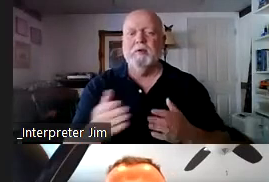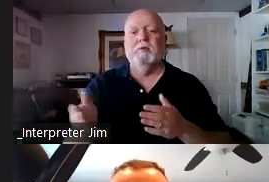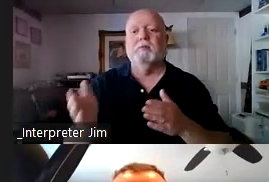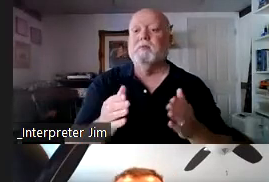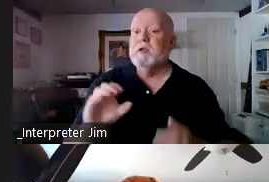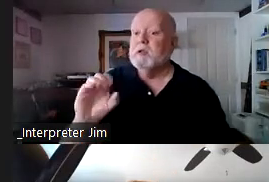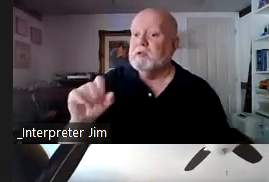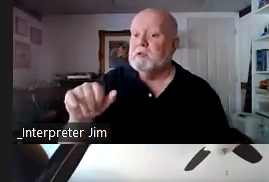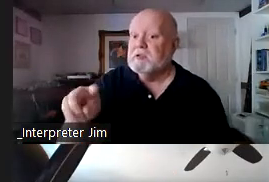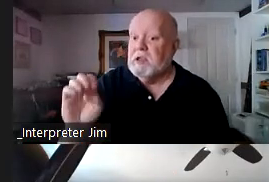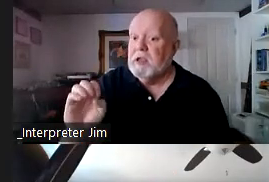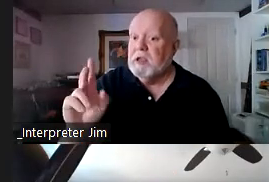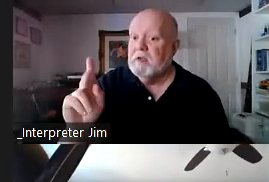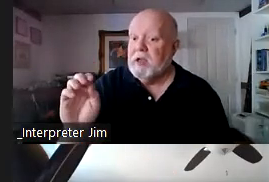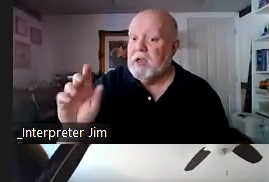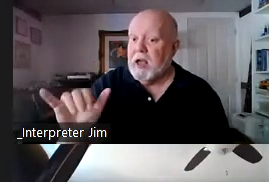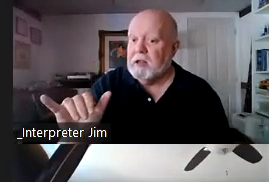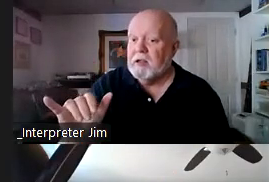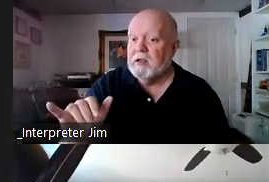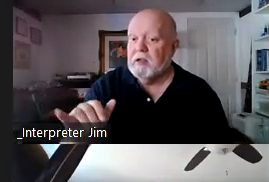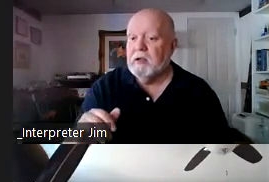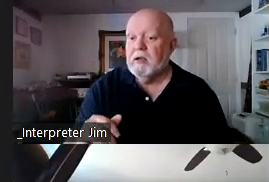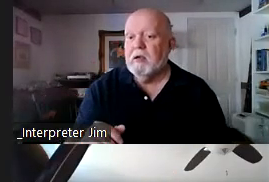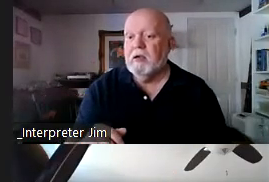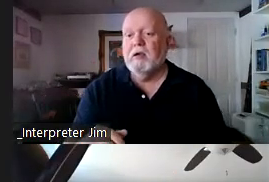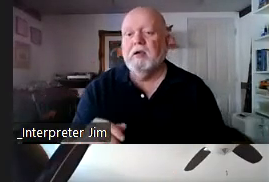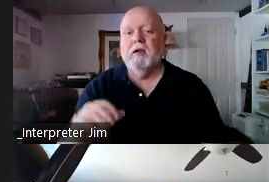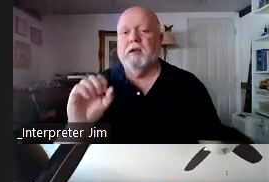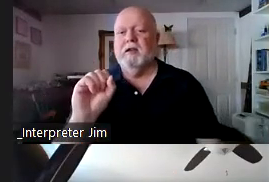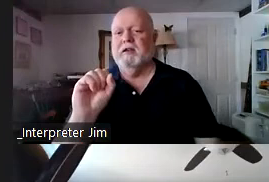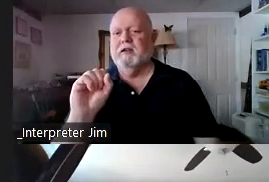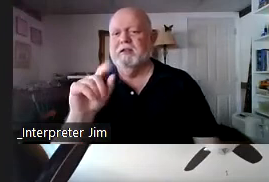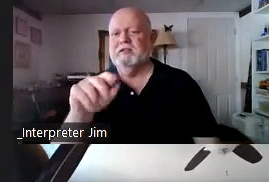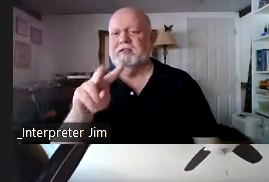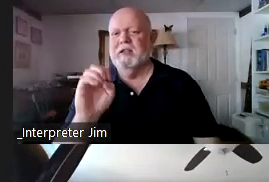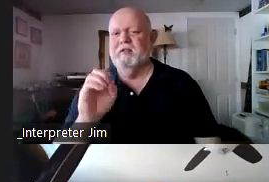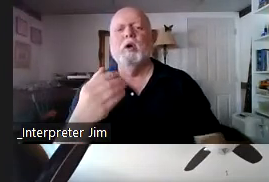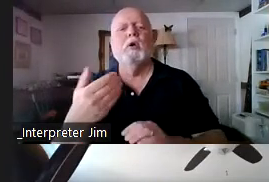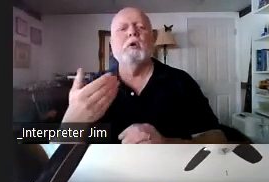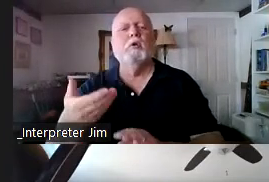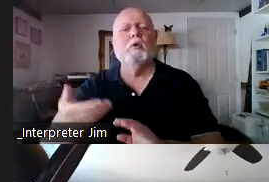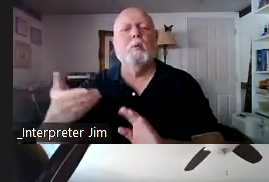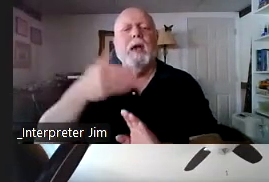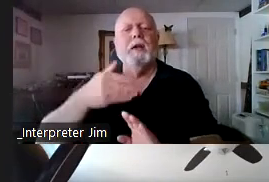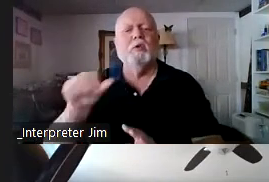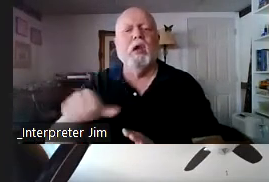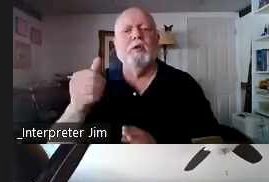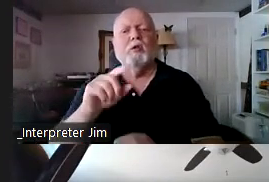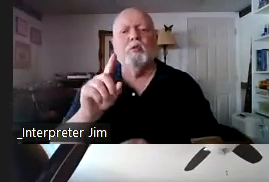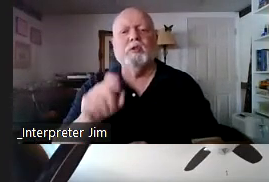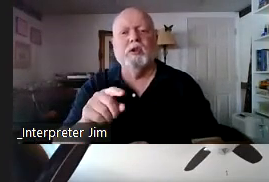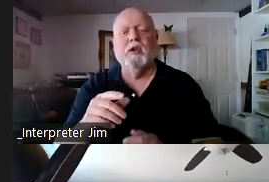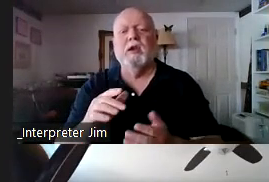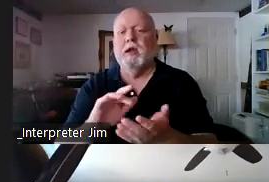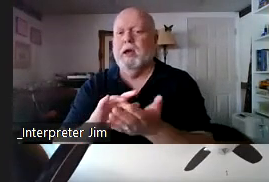We can do the answer for the kids quick. I just wanted to say quick with your question before. I was on a medication called Suboxone